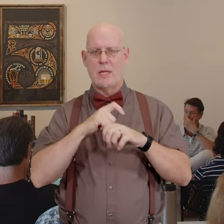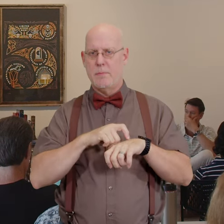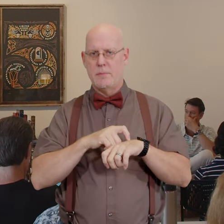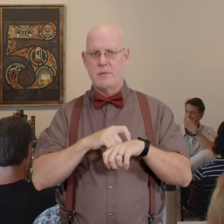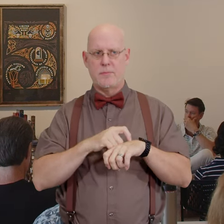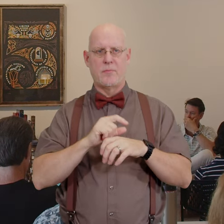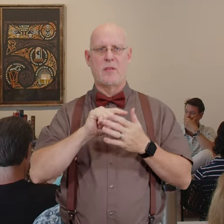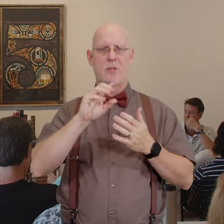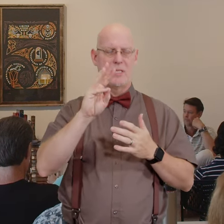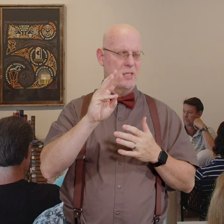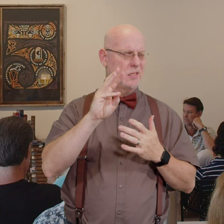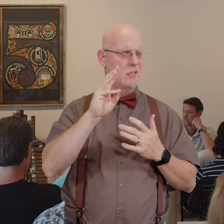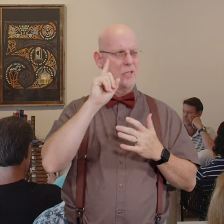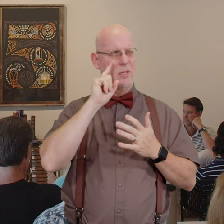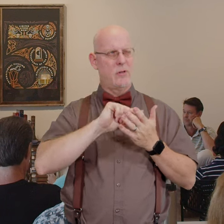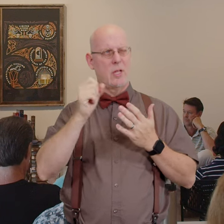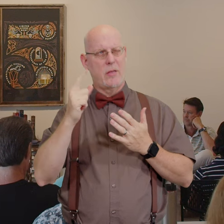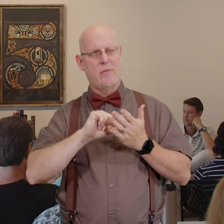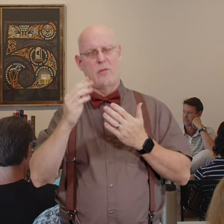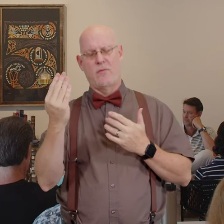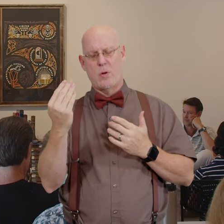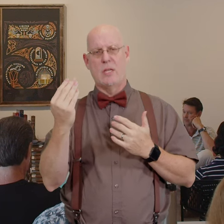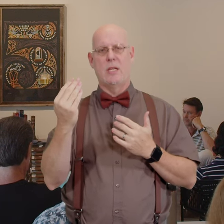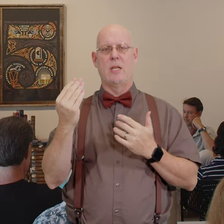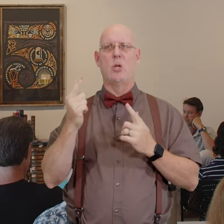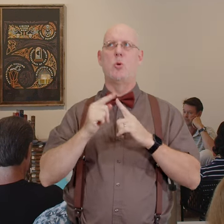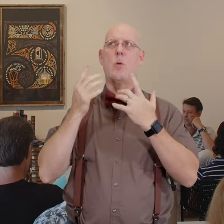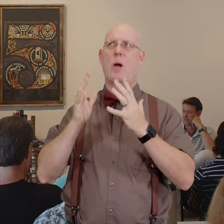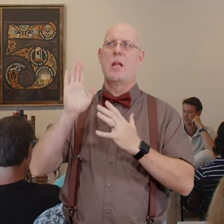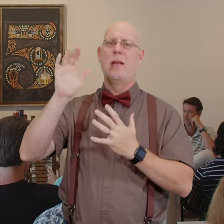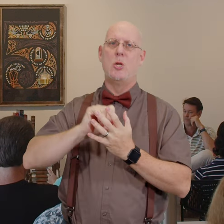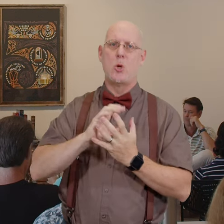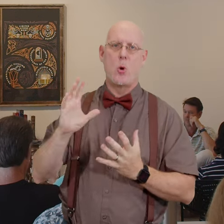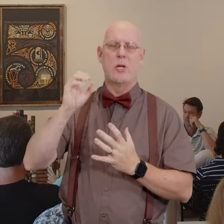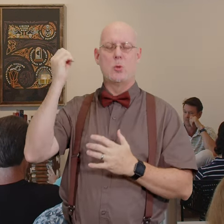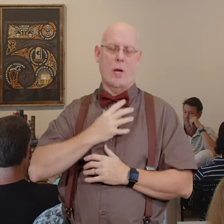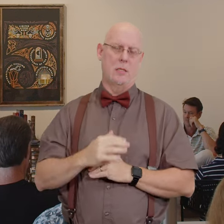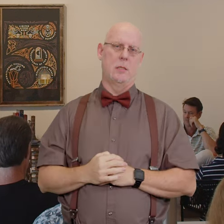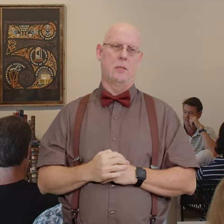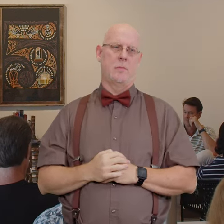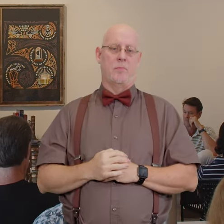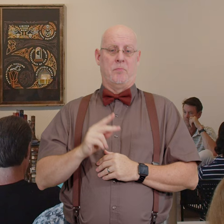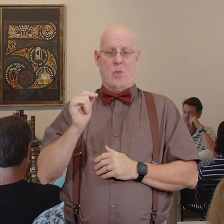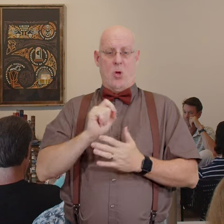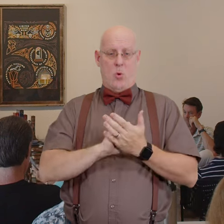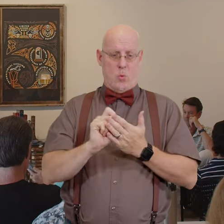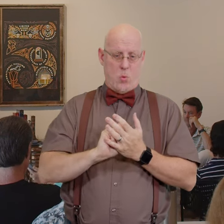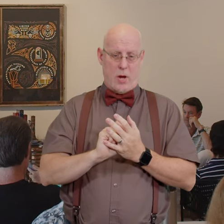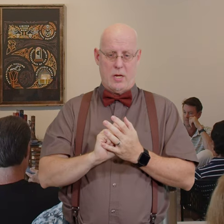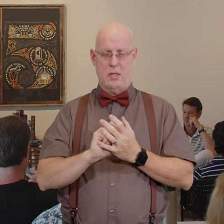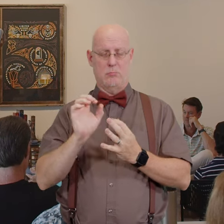times in that text. Verse 6, I think it's verse 11, verse 14, to the praise of his glorious grace. When Paul writes